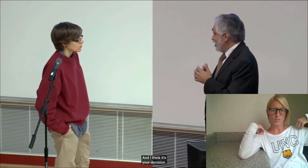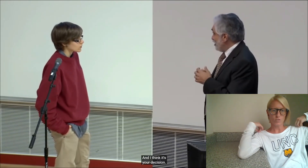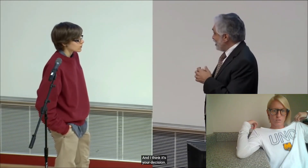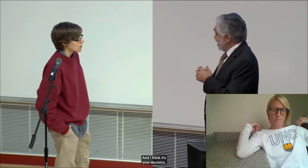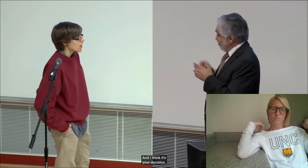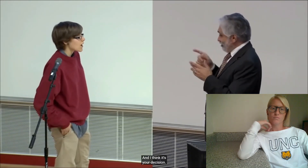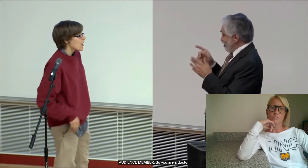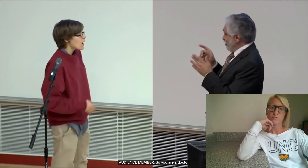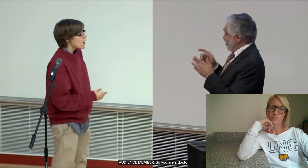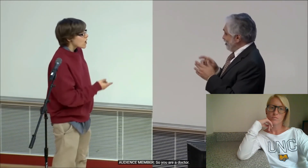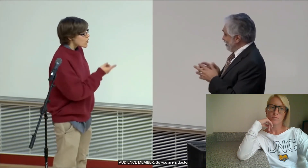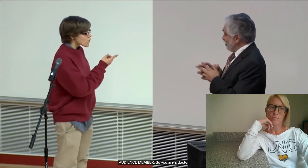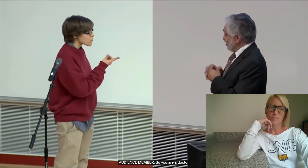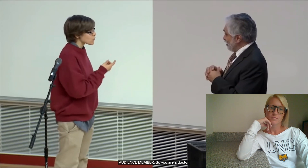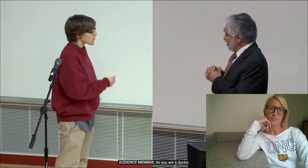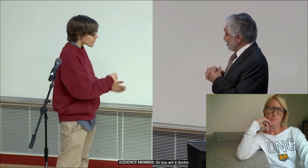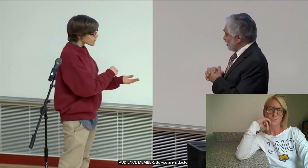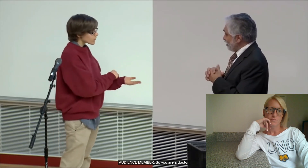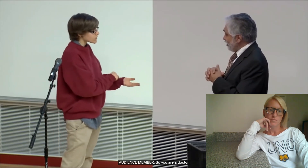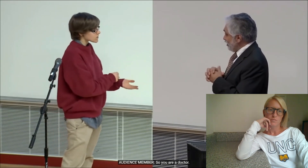decision.